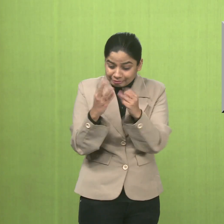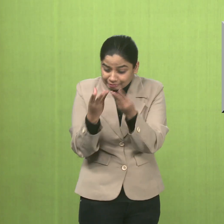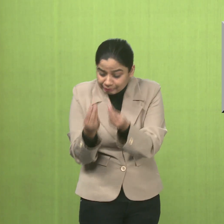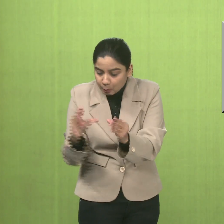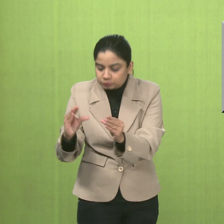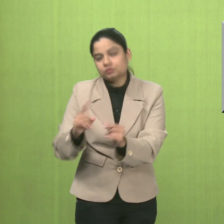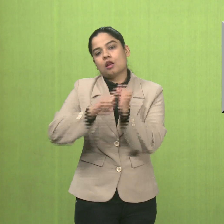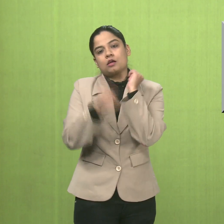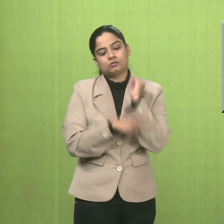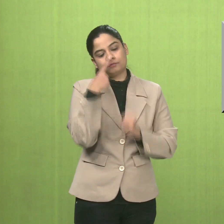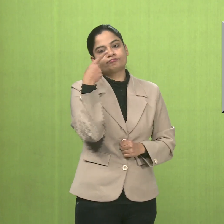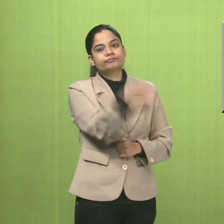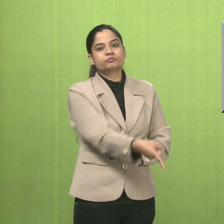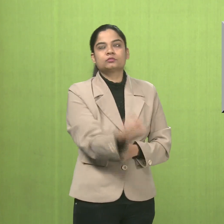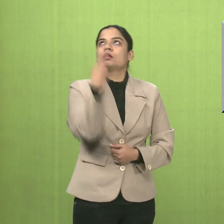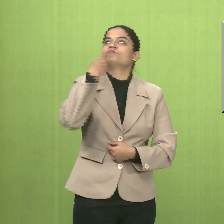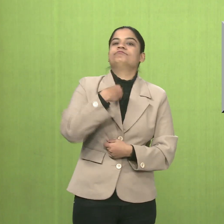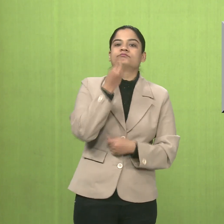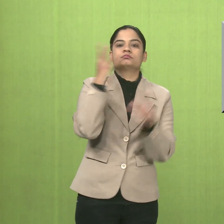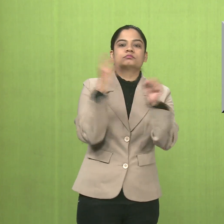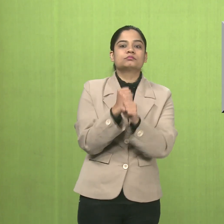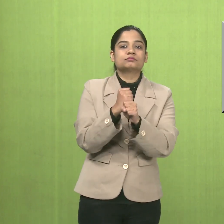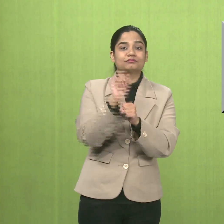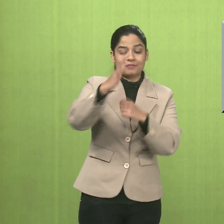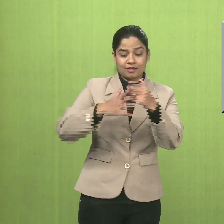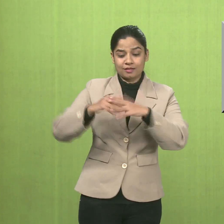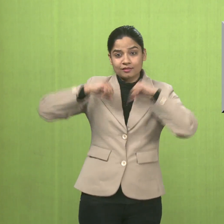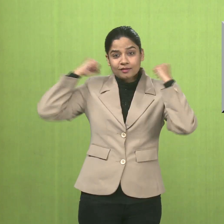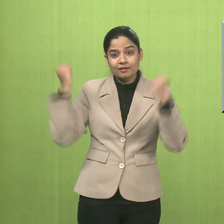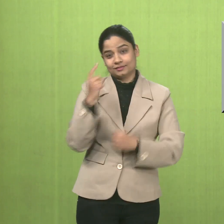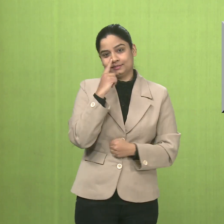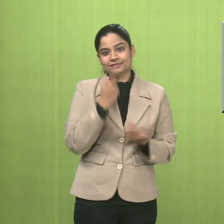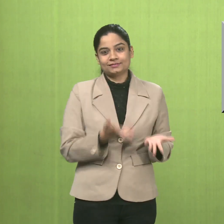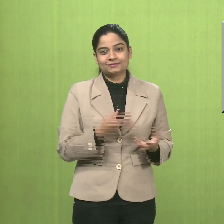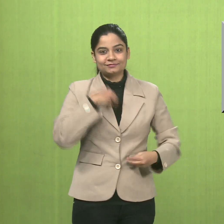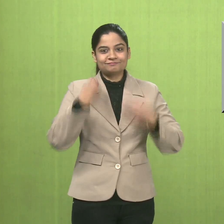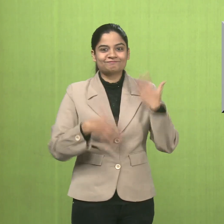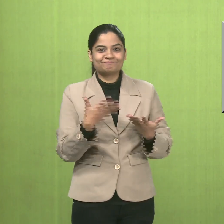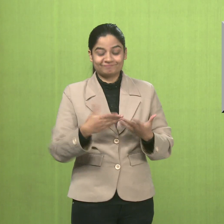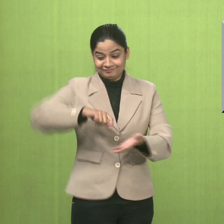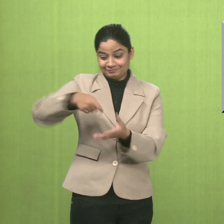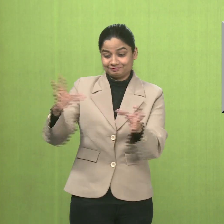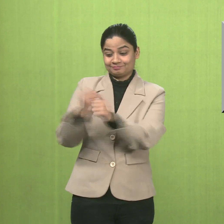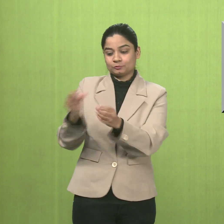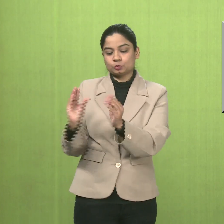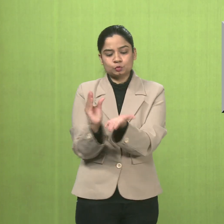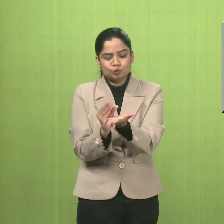eaten, the leftovers are given to the women. That's what happens. Whereas the food is cooked by the woman